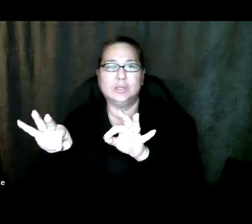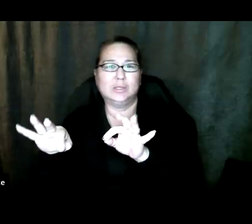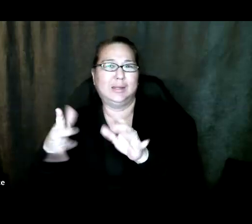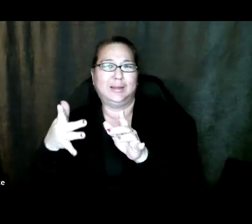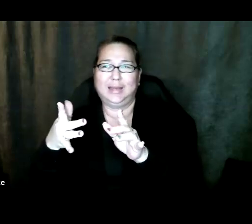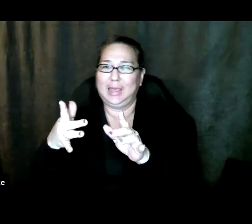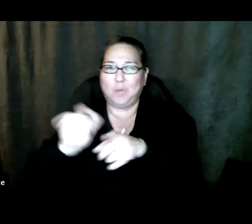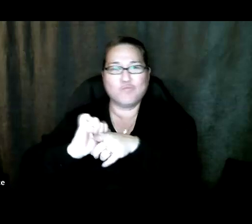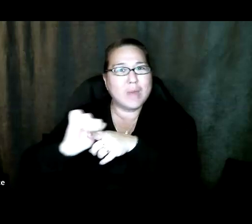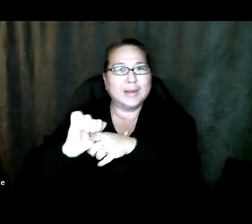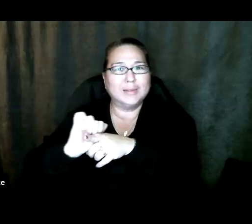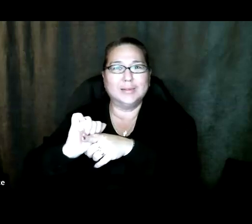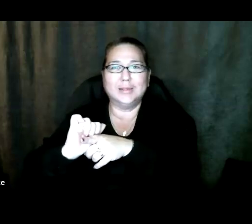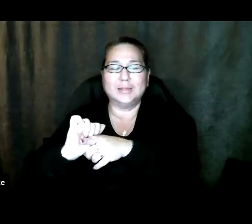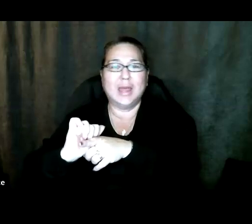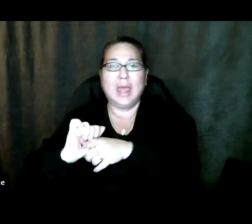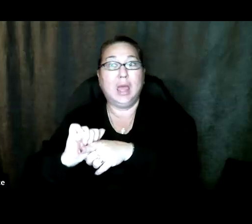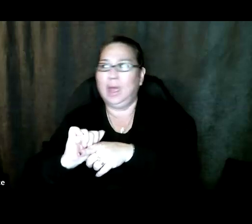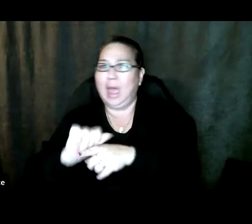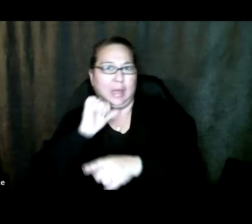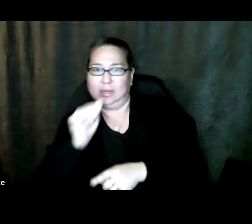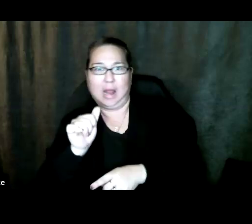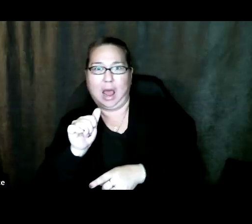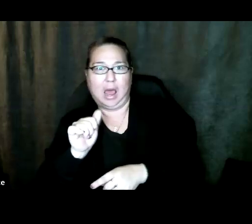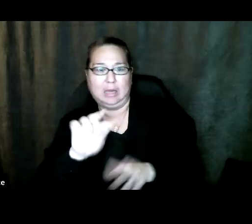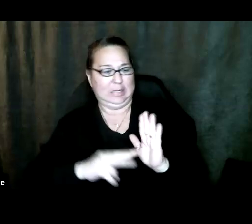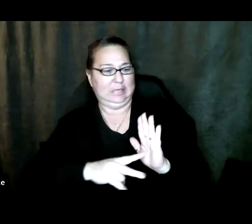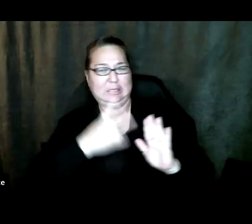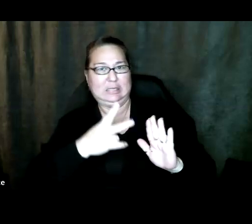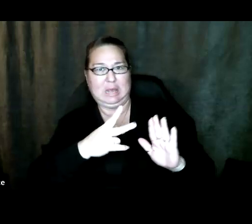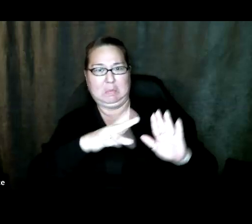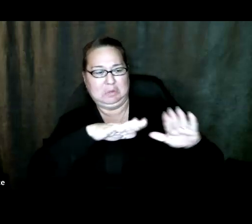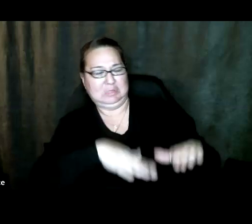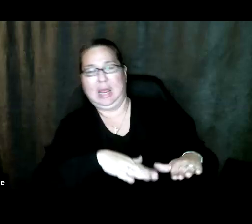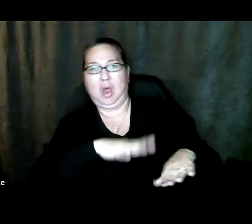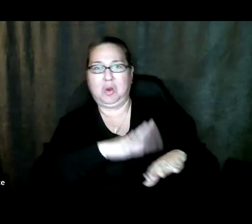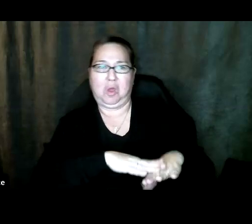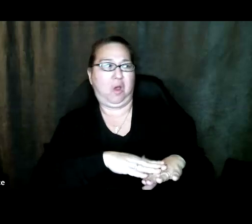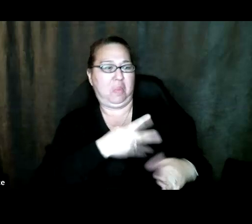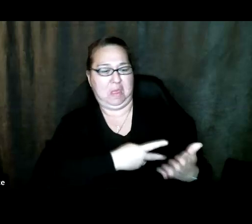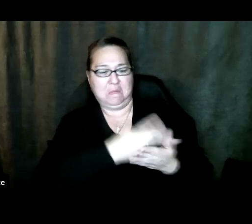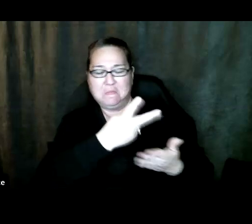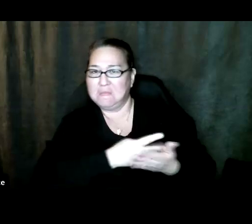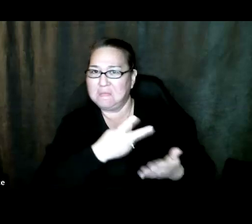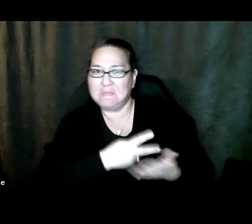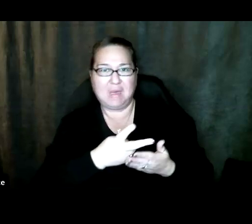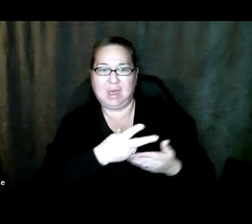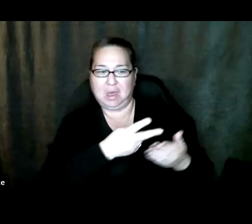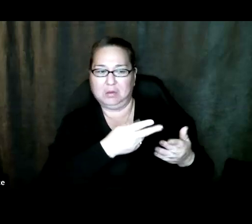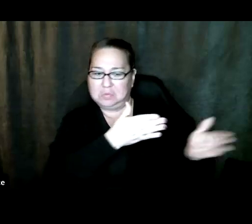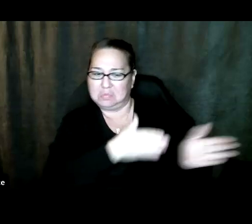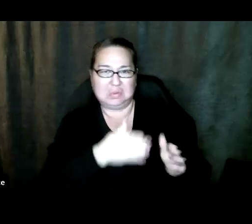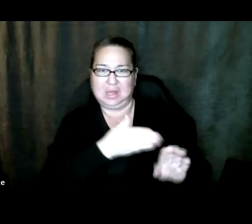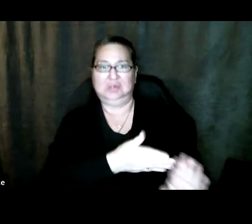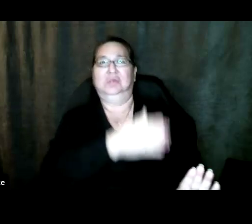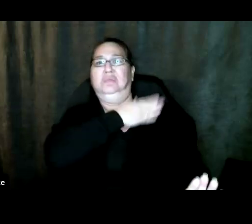practices, instead of continuing to double down on the failed English immersion strategy of the past. Thank